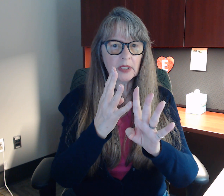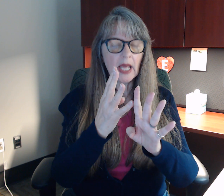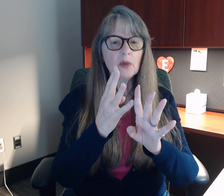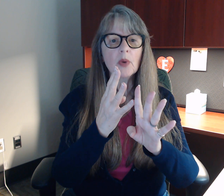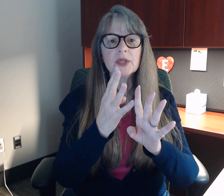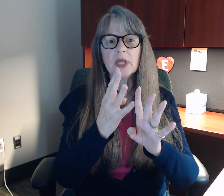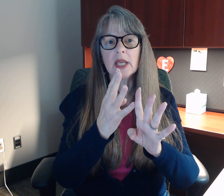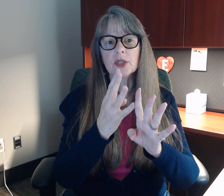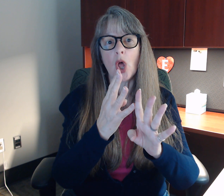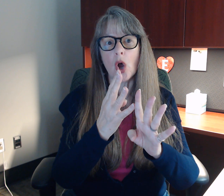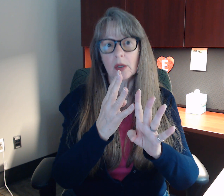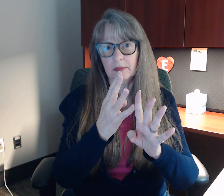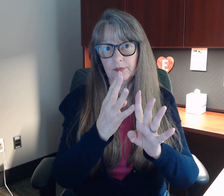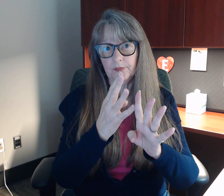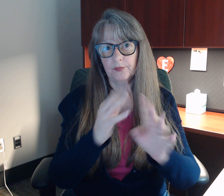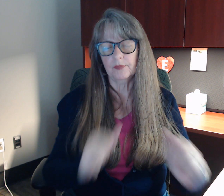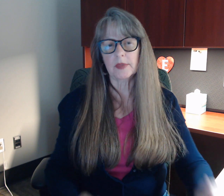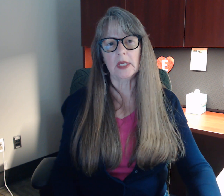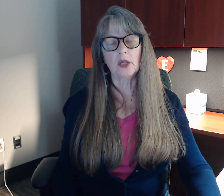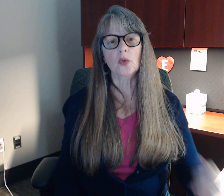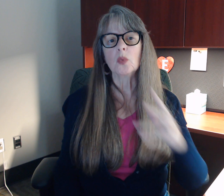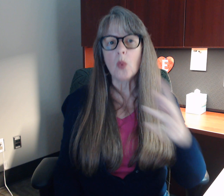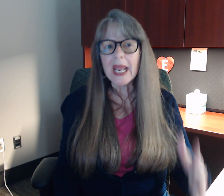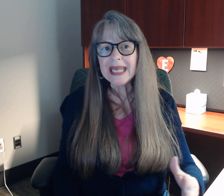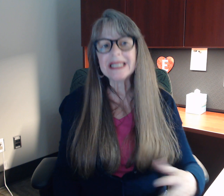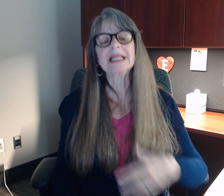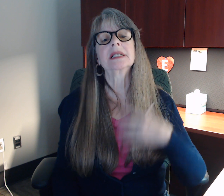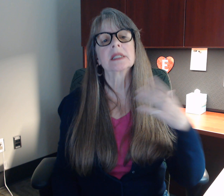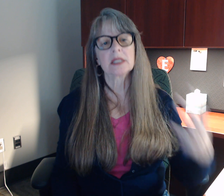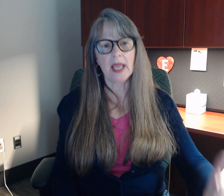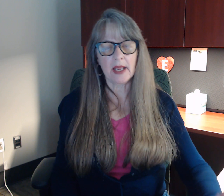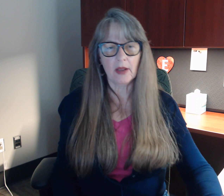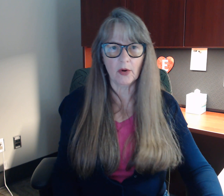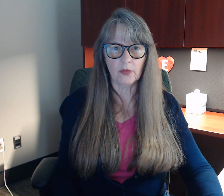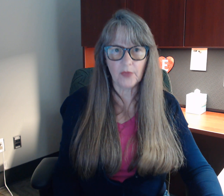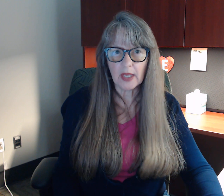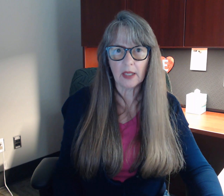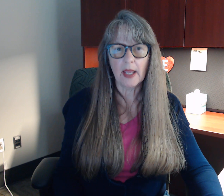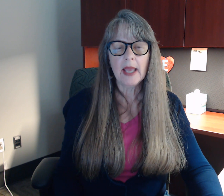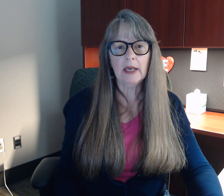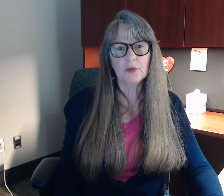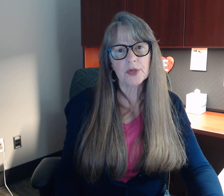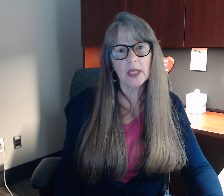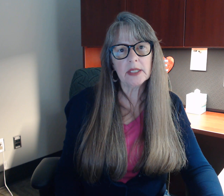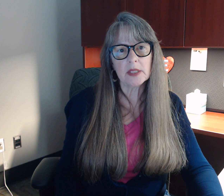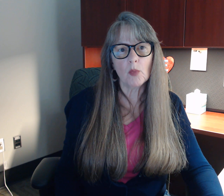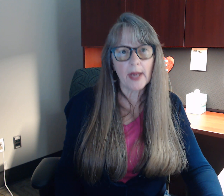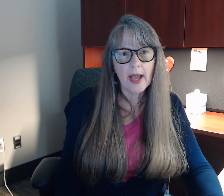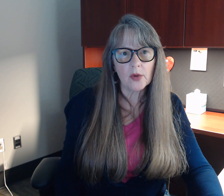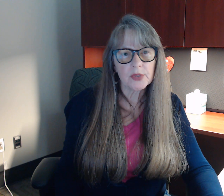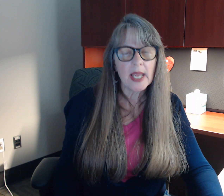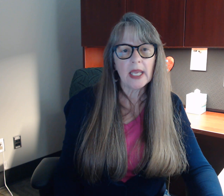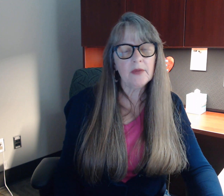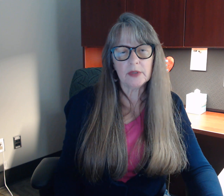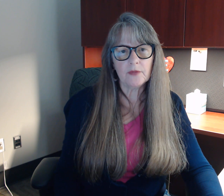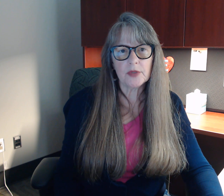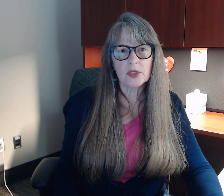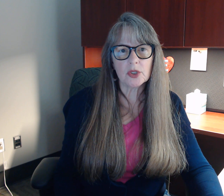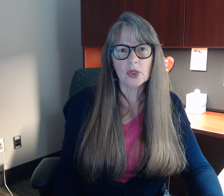line wasn't as long. See, you would wait and say and think, and if you're telling someone else, even if this is not